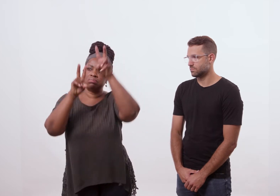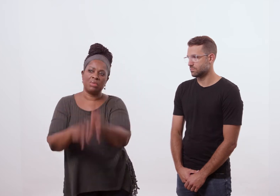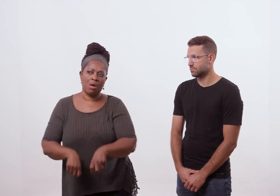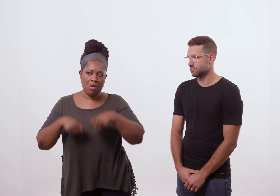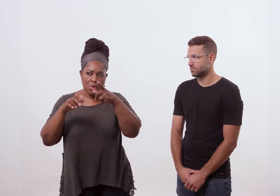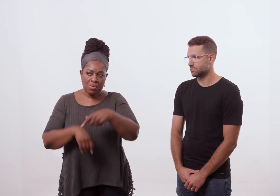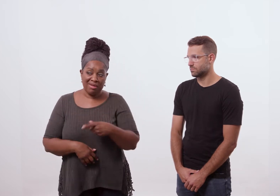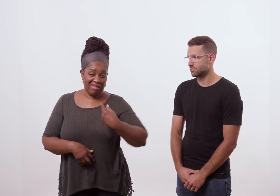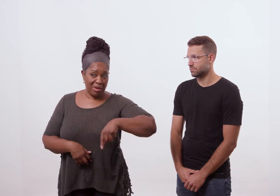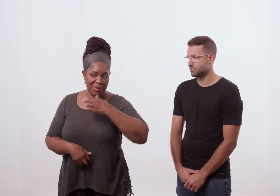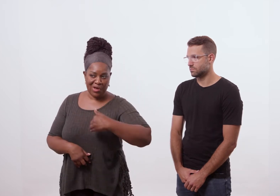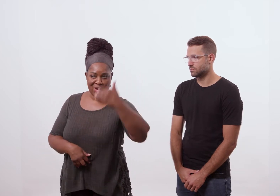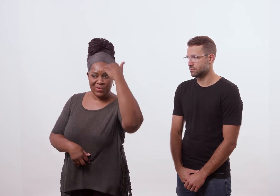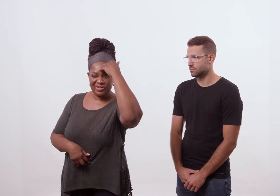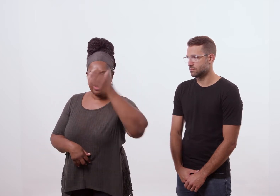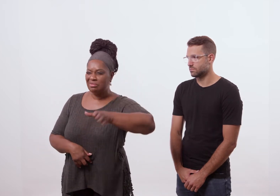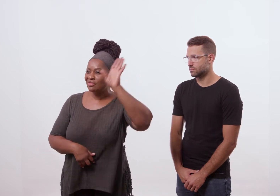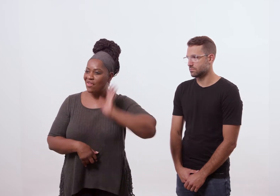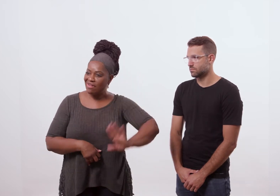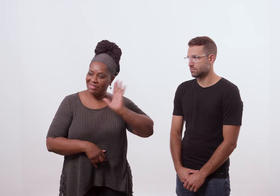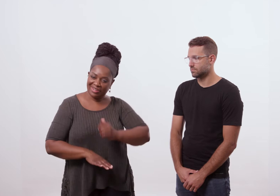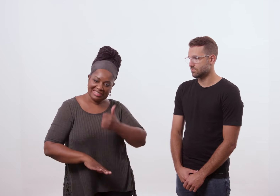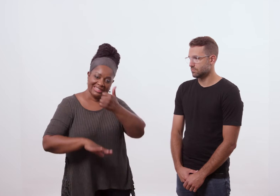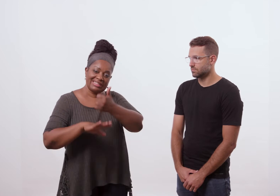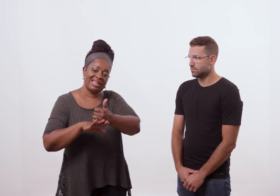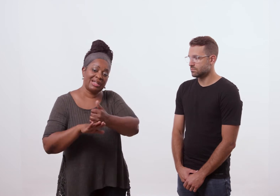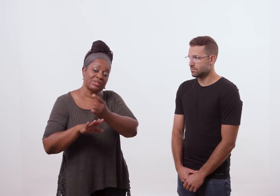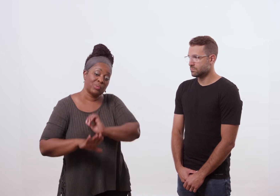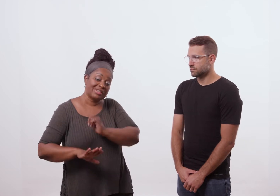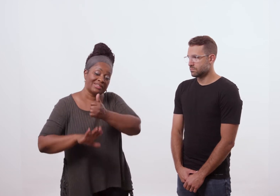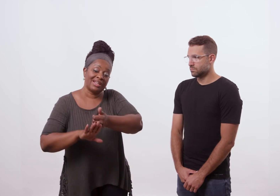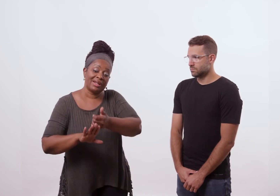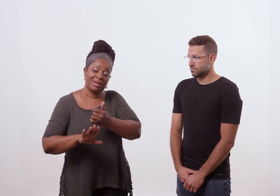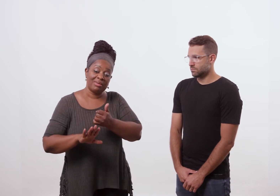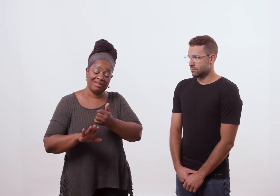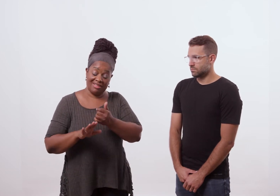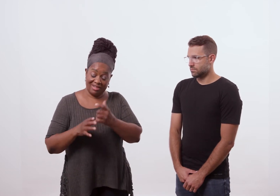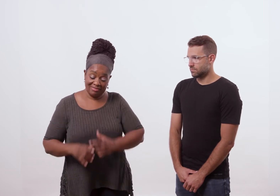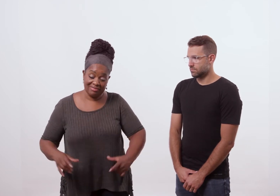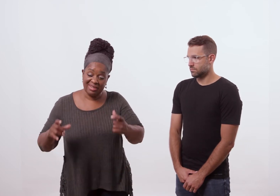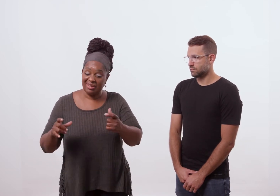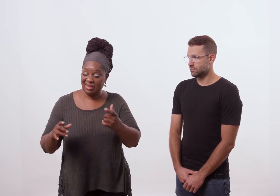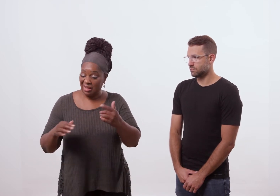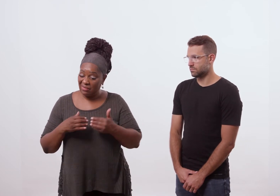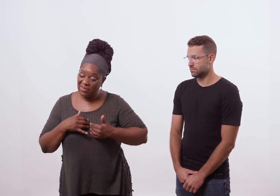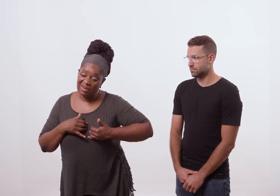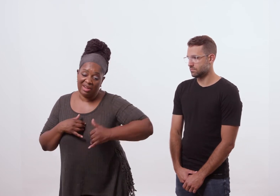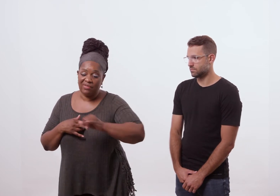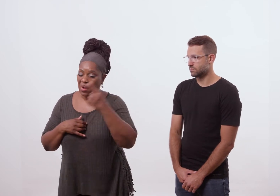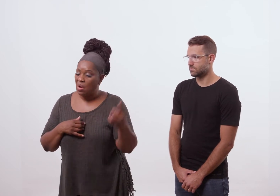was shaped long ago by a founding member of the settlement, and that it has never failed